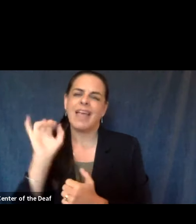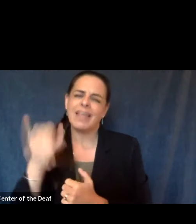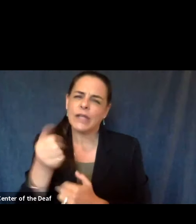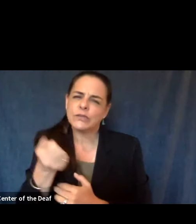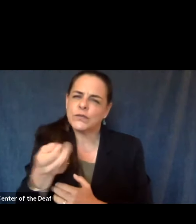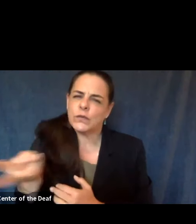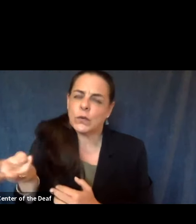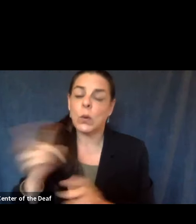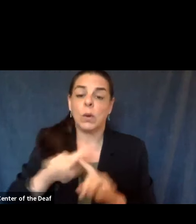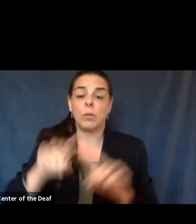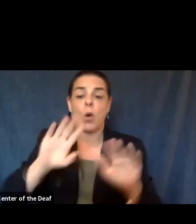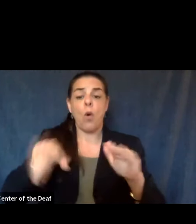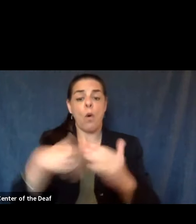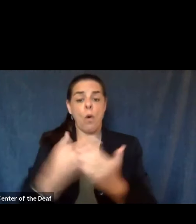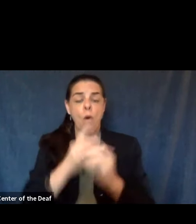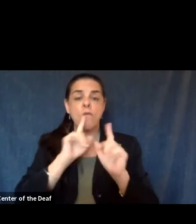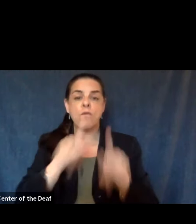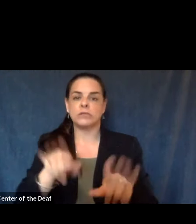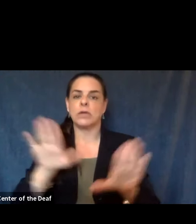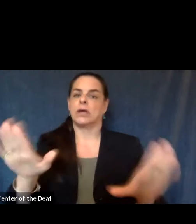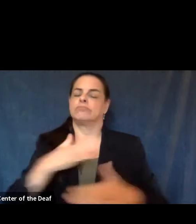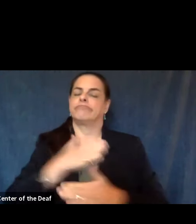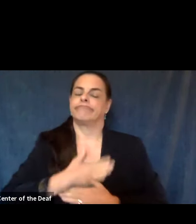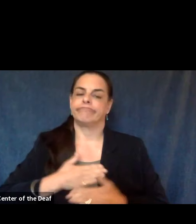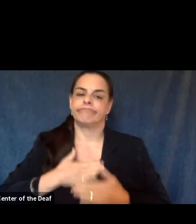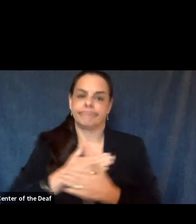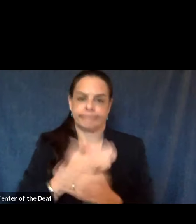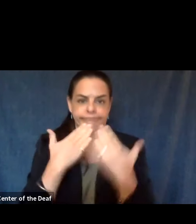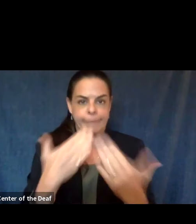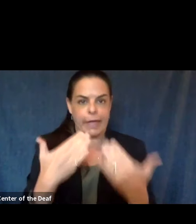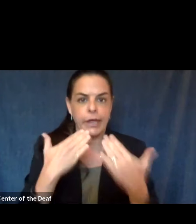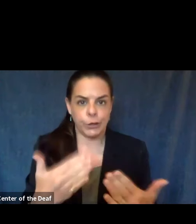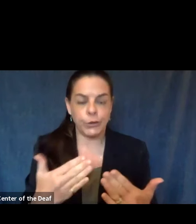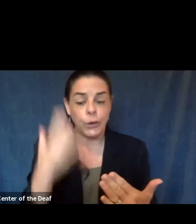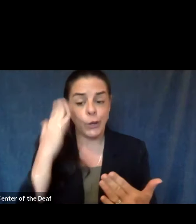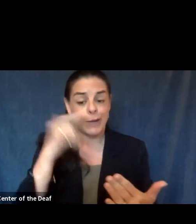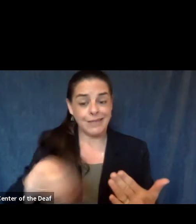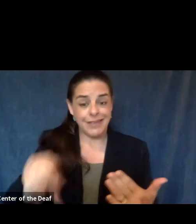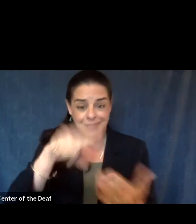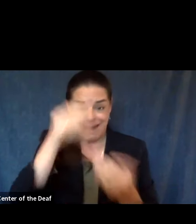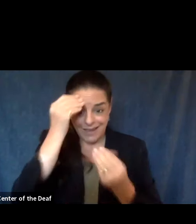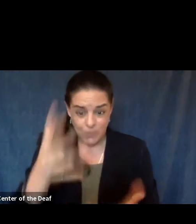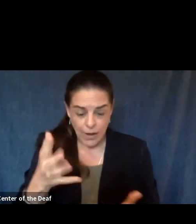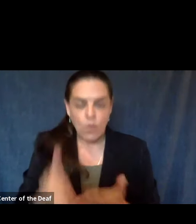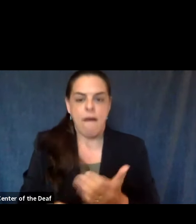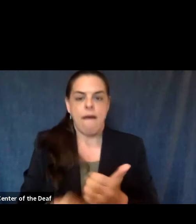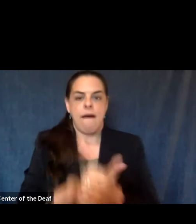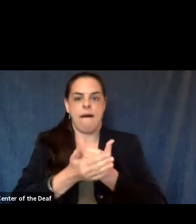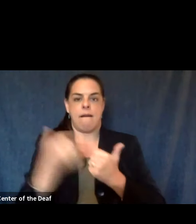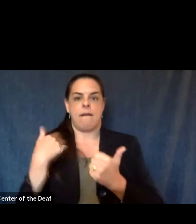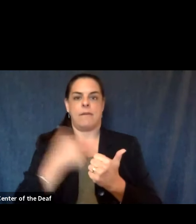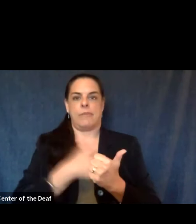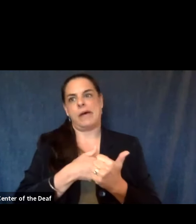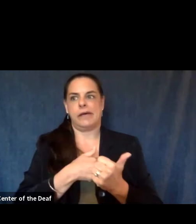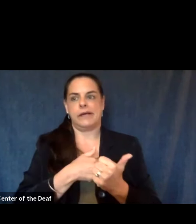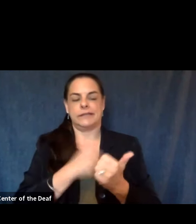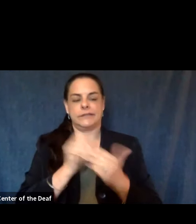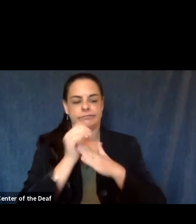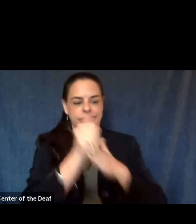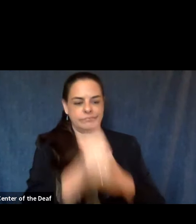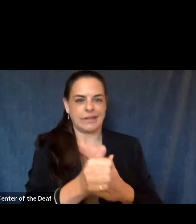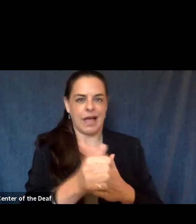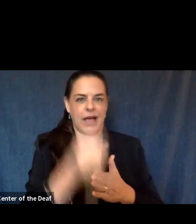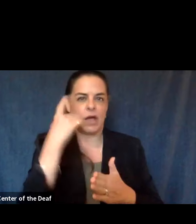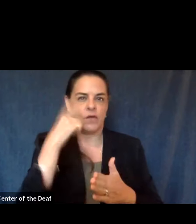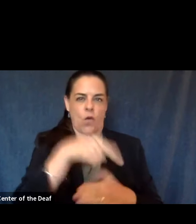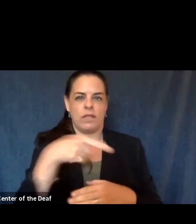of the responses were greatly appreciated as we made guidance to shift into phase 2 next week. Now I'd like to